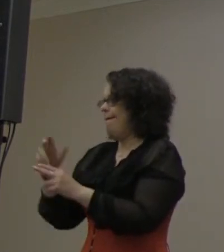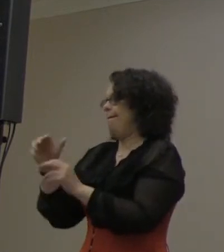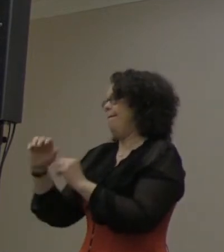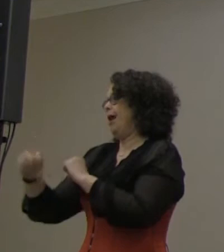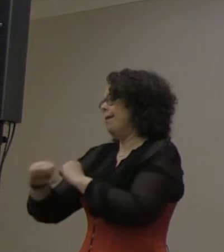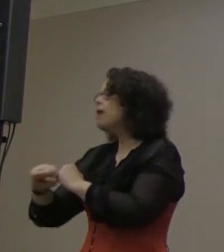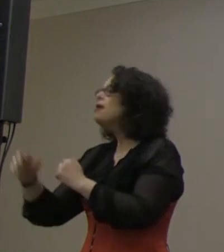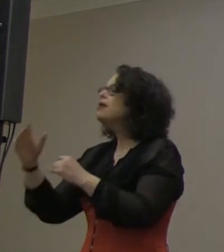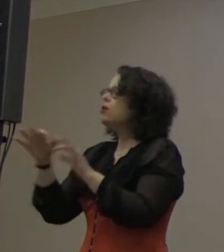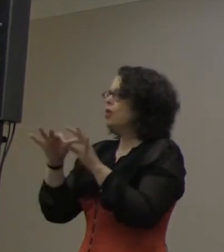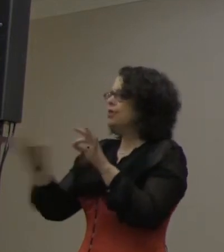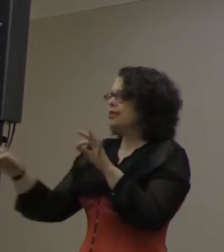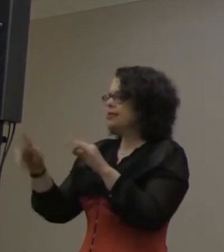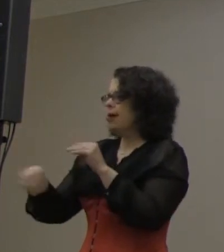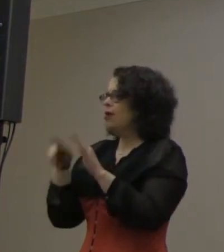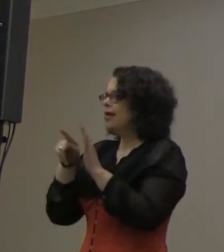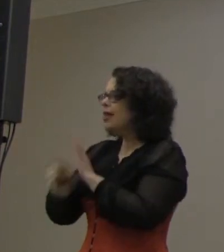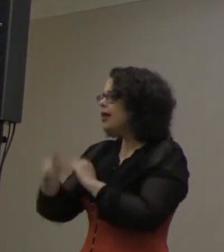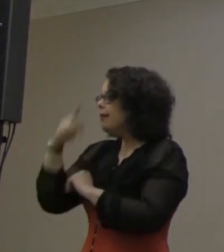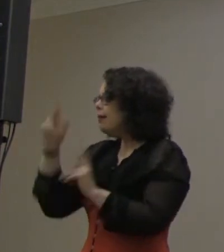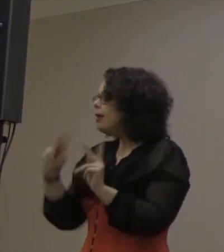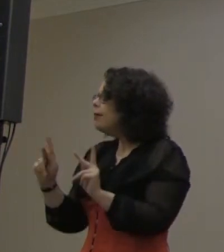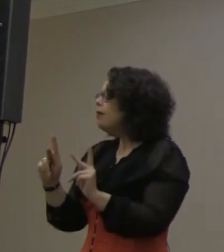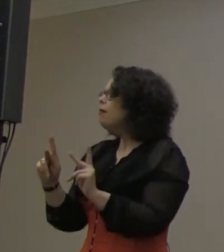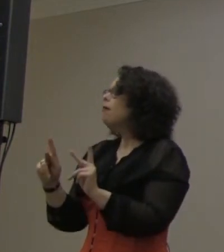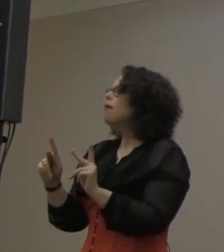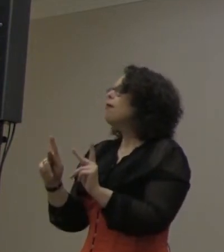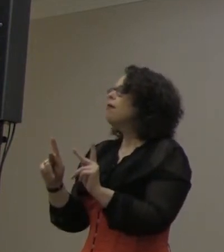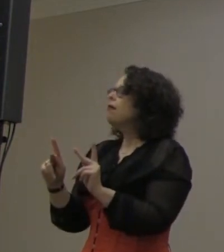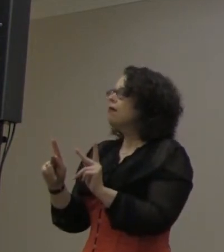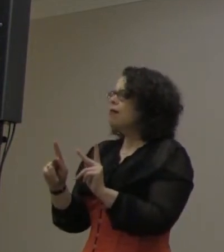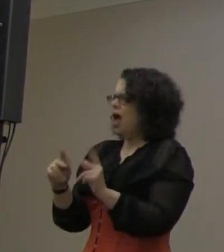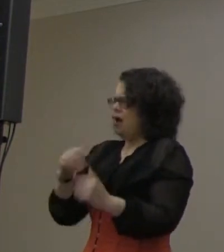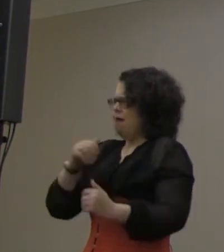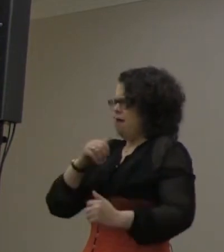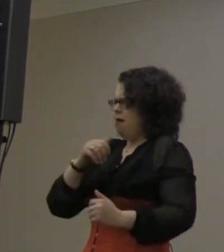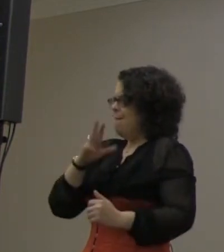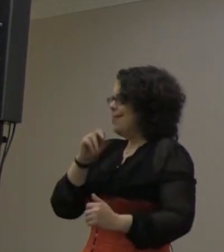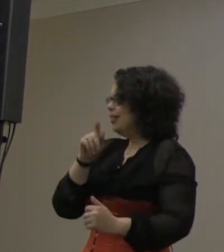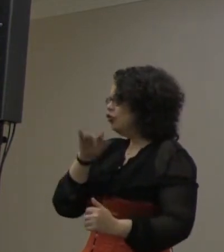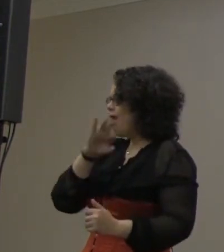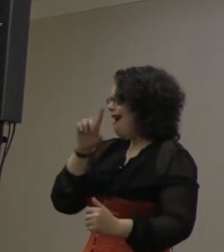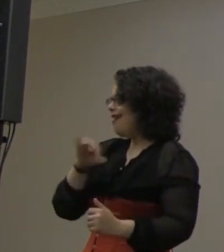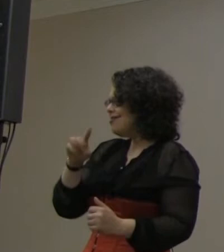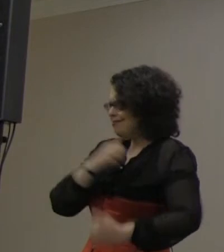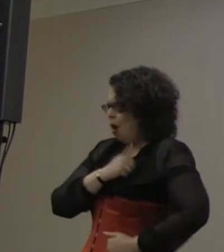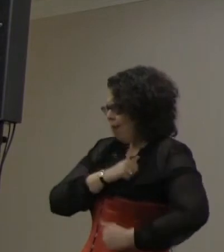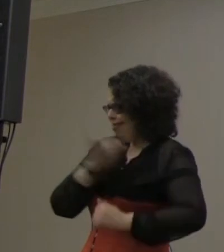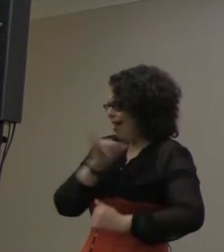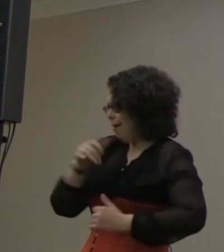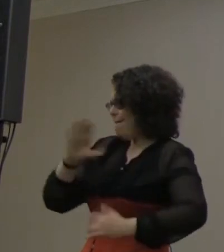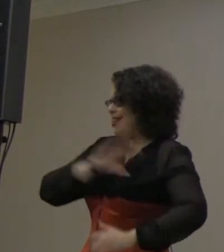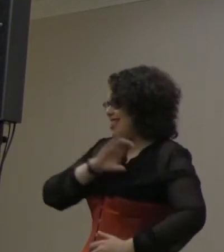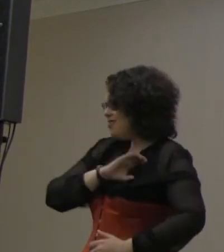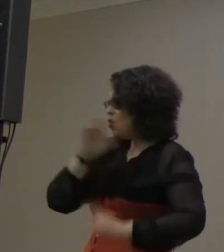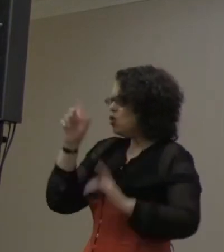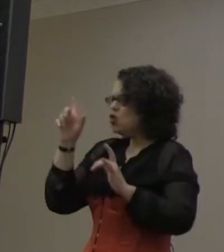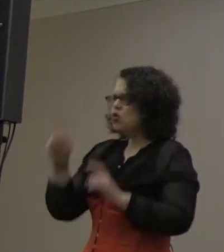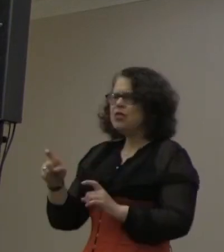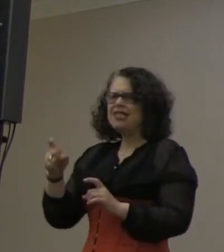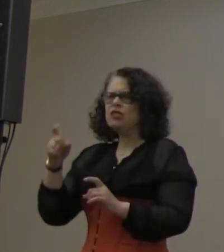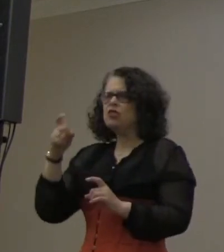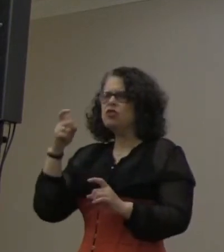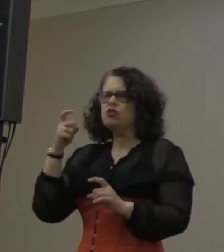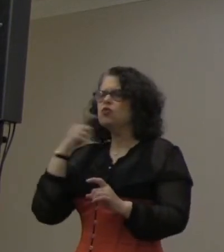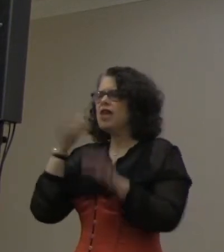in a sentence about the killing of Black people at the hands of a militarized police force, you feel the need to utter